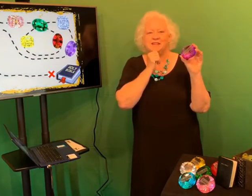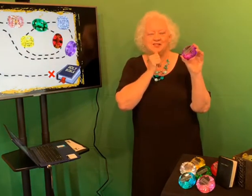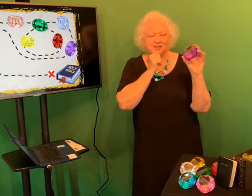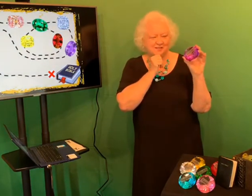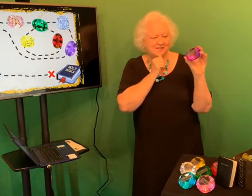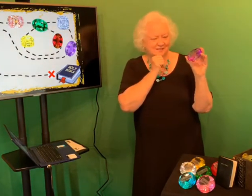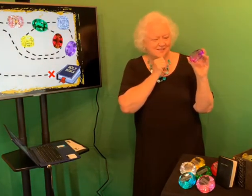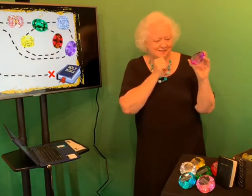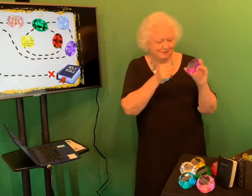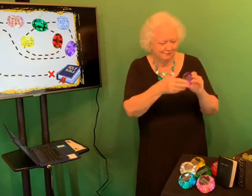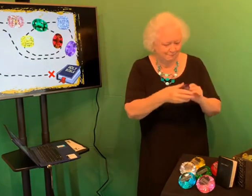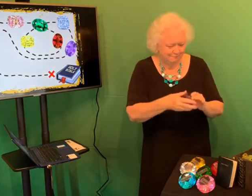Patience.